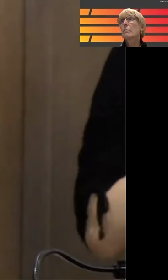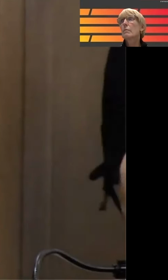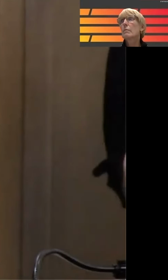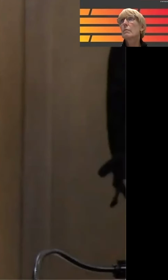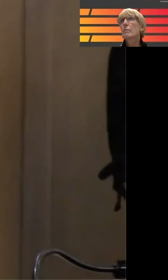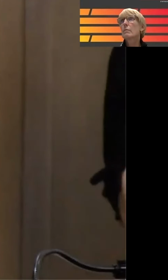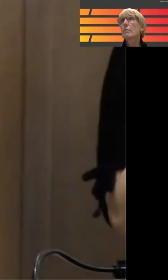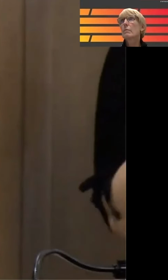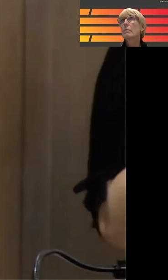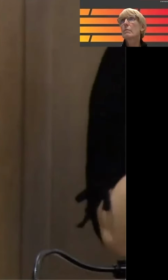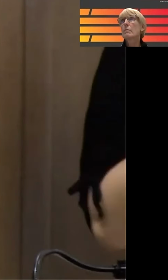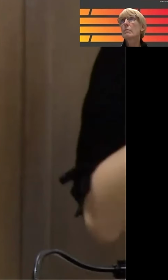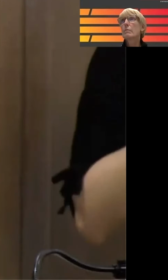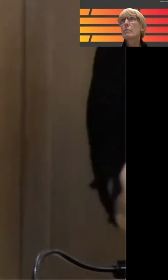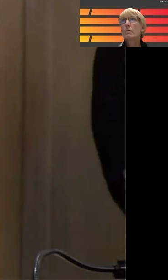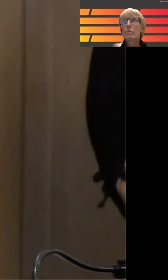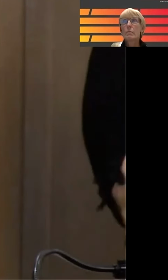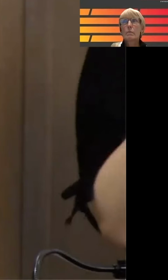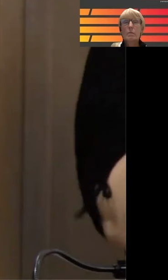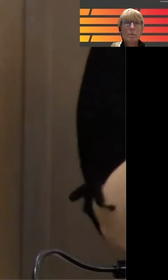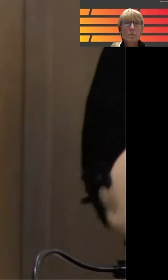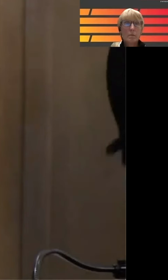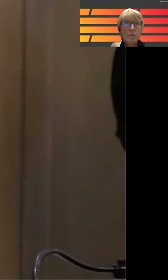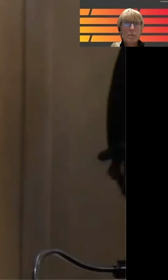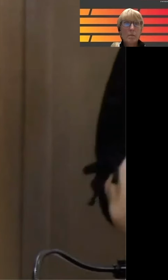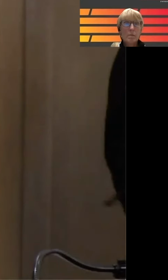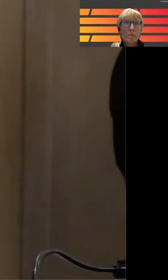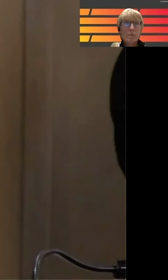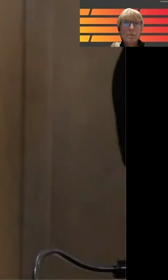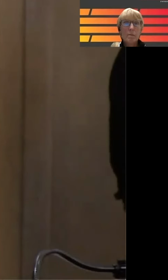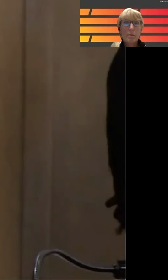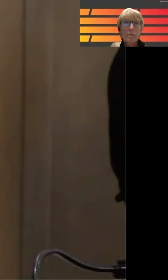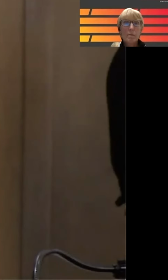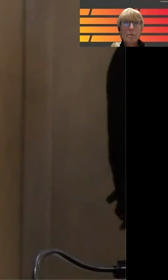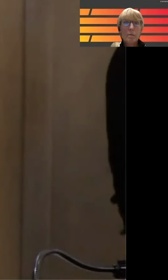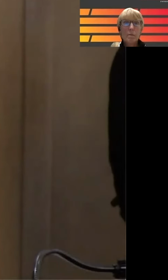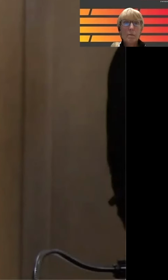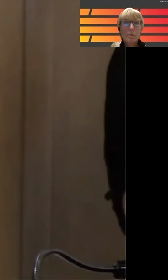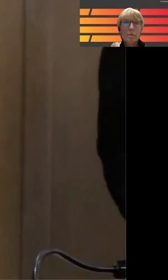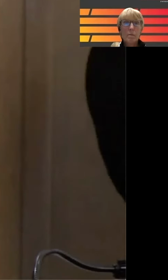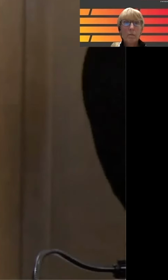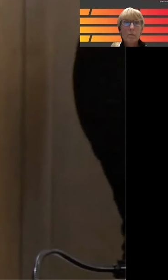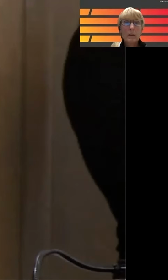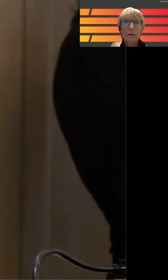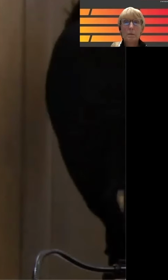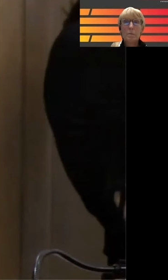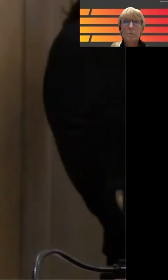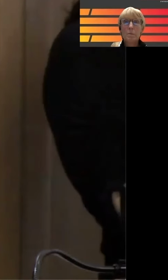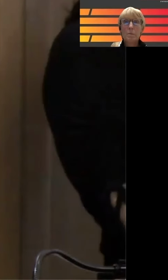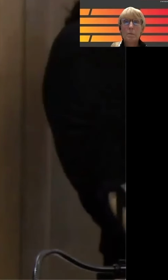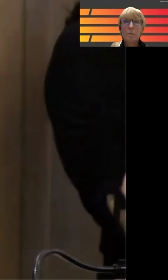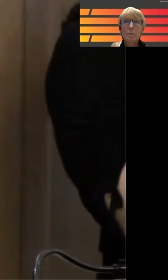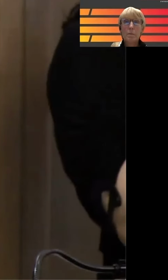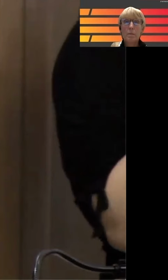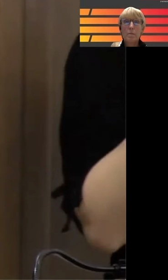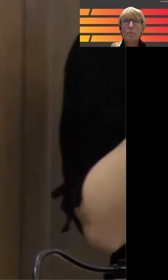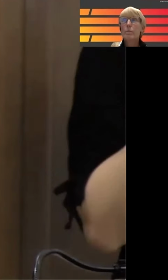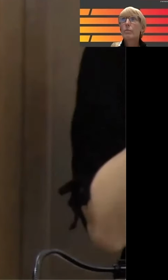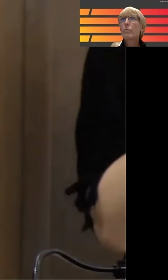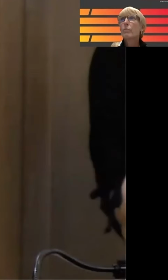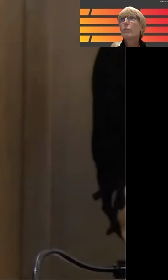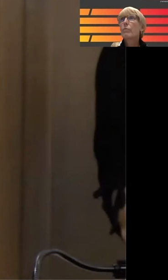Perhaps I have already said too much about race hatred, or, if you prefer the milder expression, race